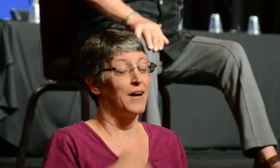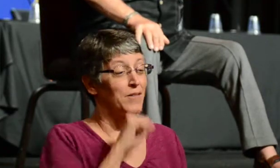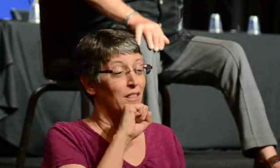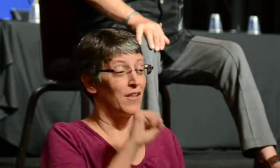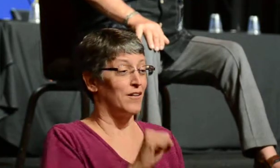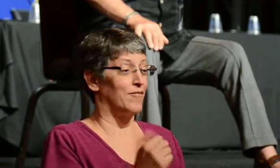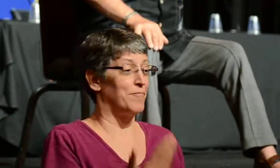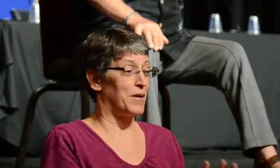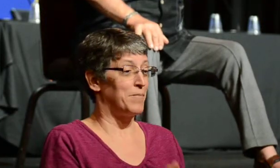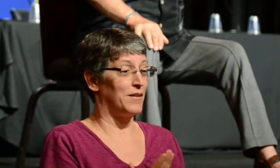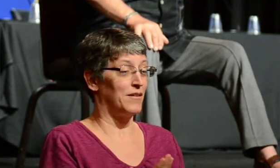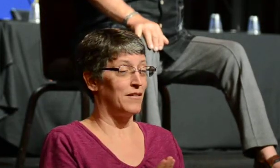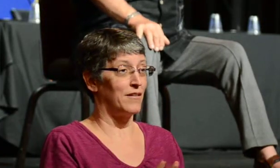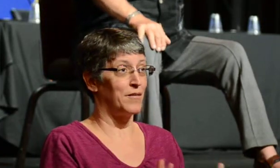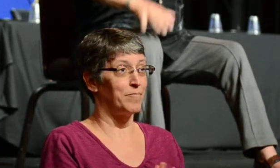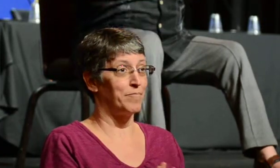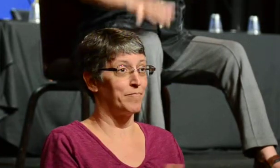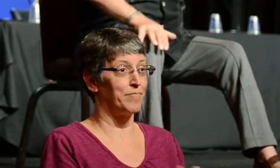love